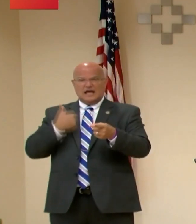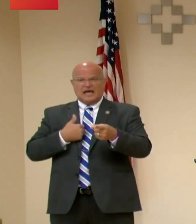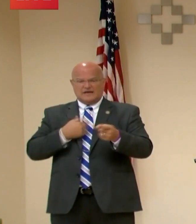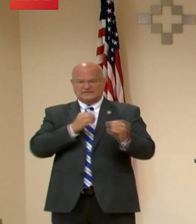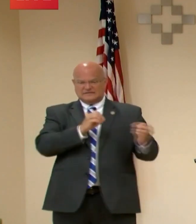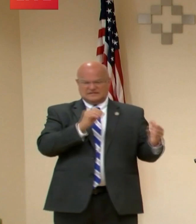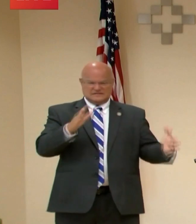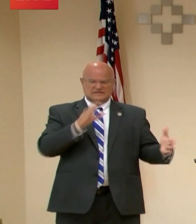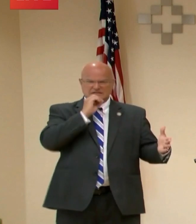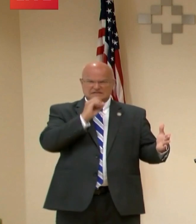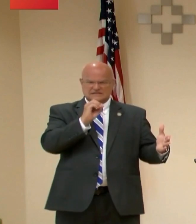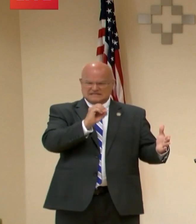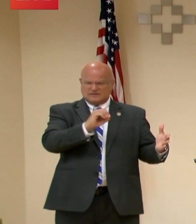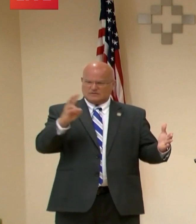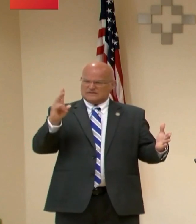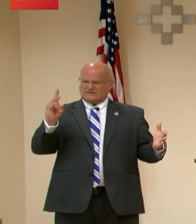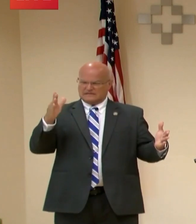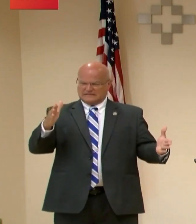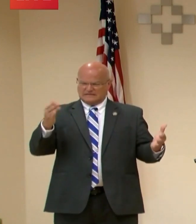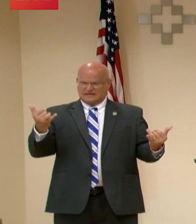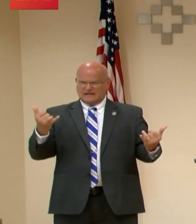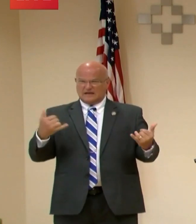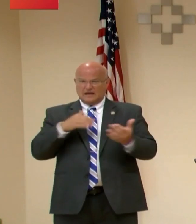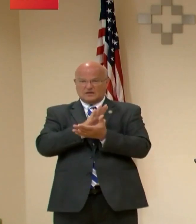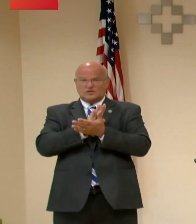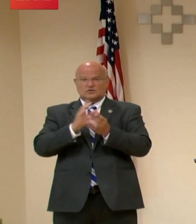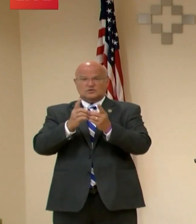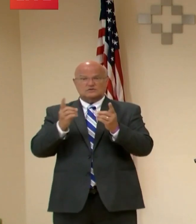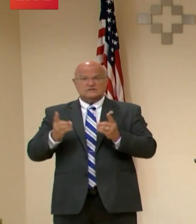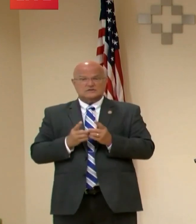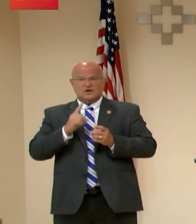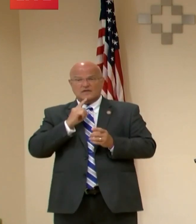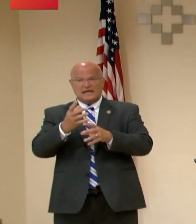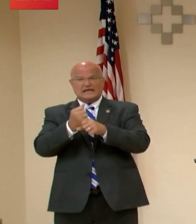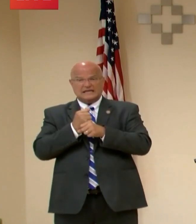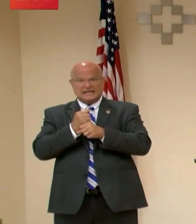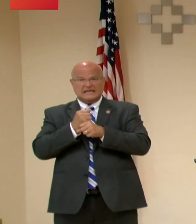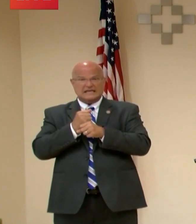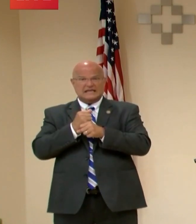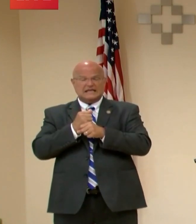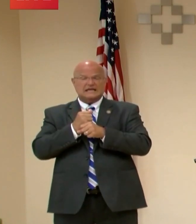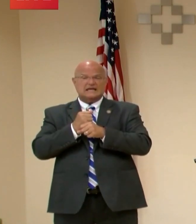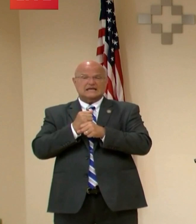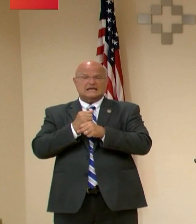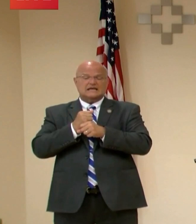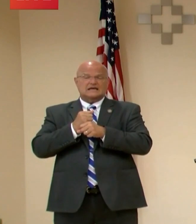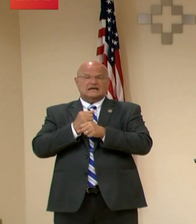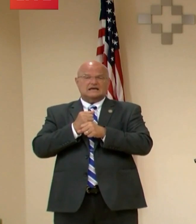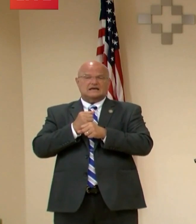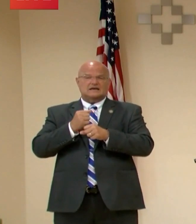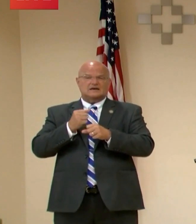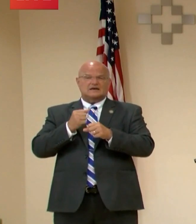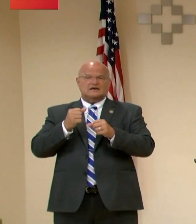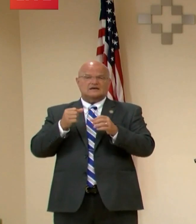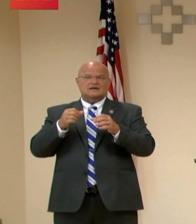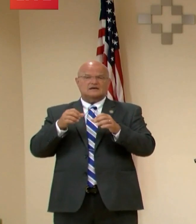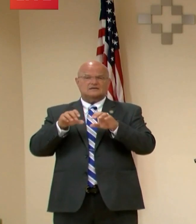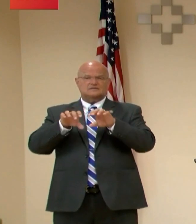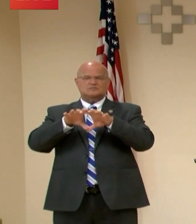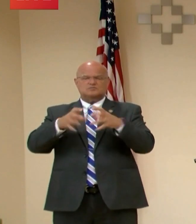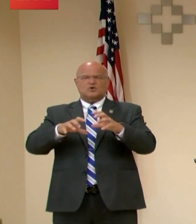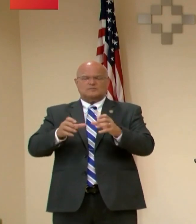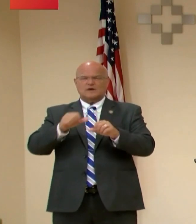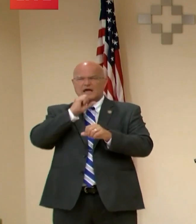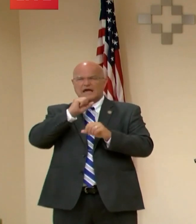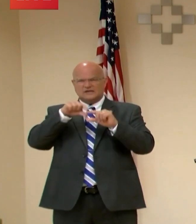have it at 0 to 17 right now. And is the school districts, are they getting city level data from you guys broken down by age groups for